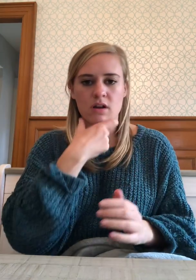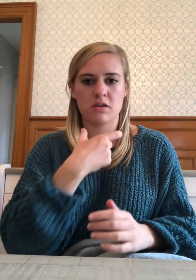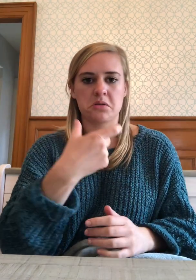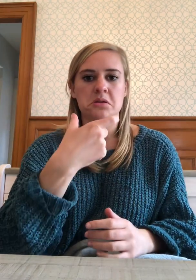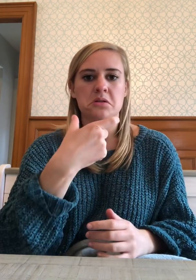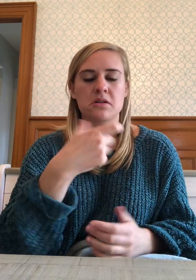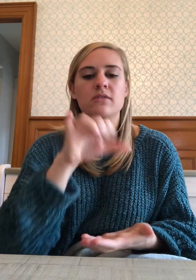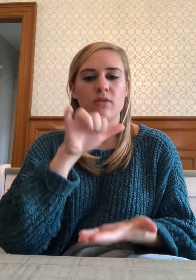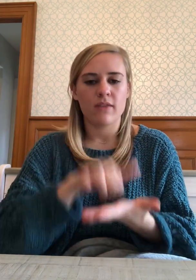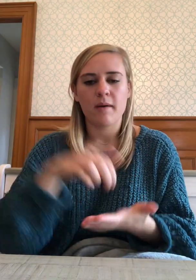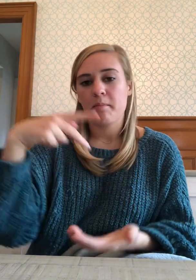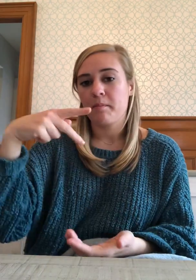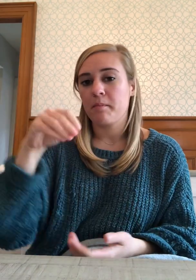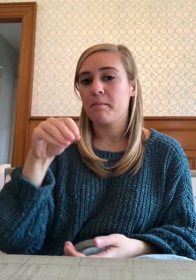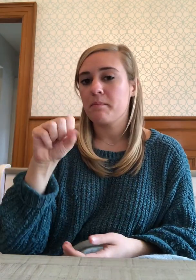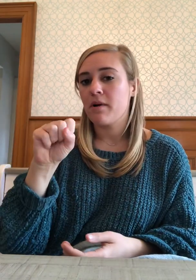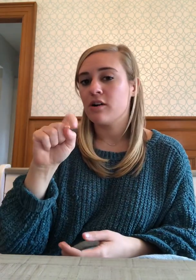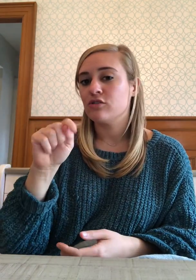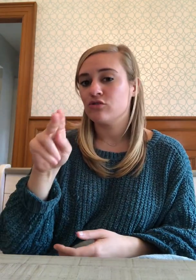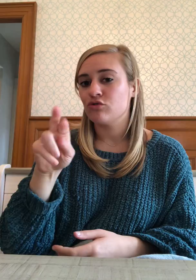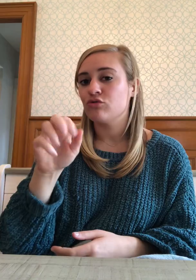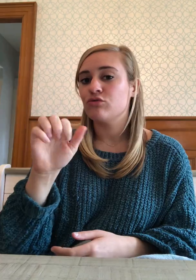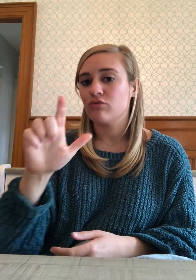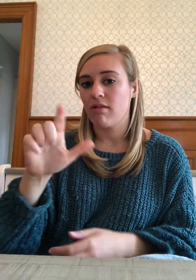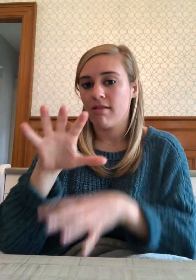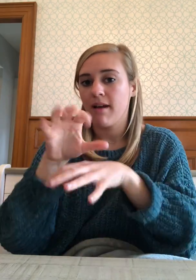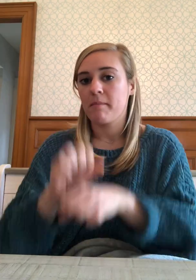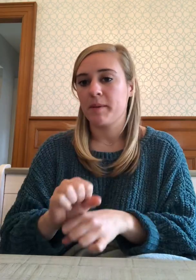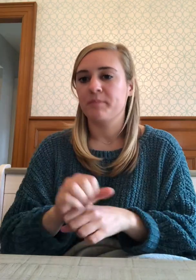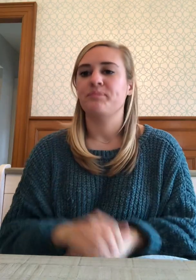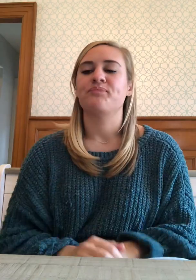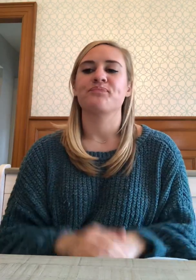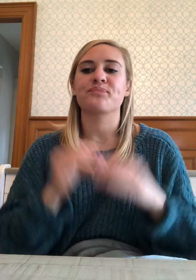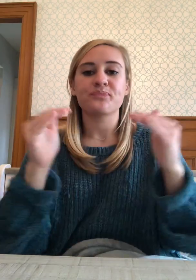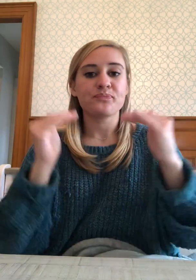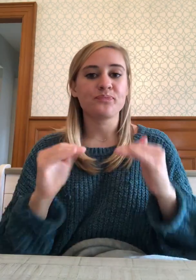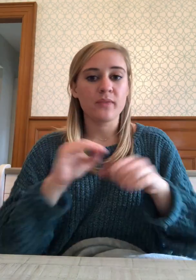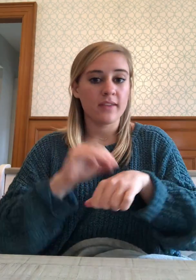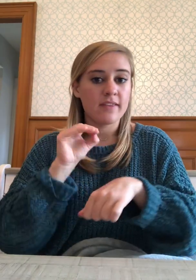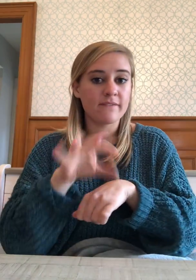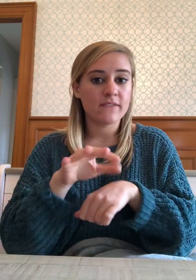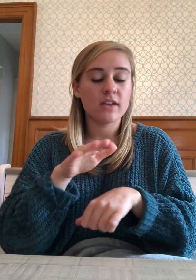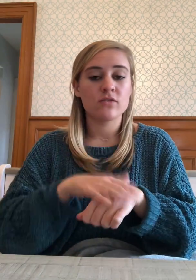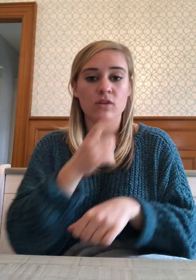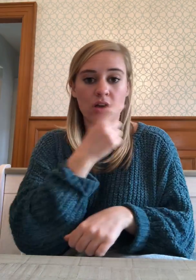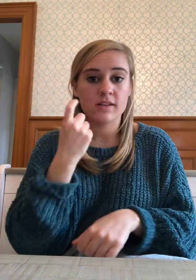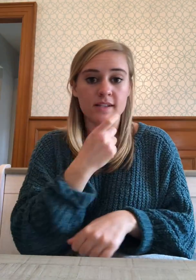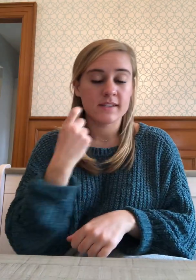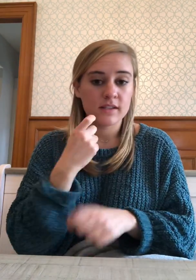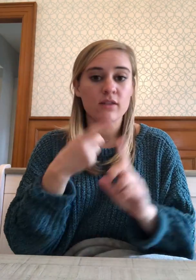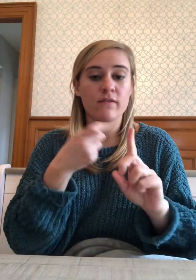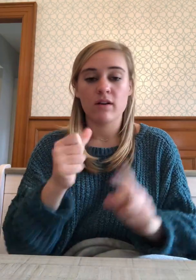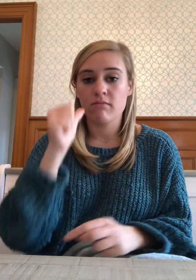habit. Effective thumb sucking on dentition depends on, the damage depends on